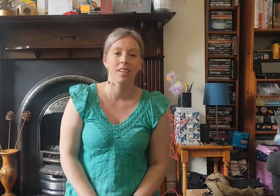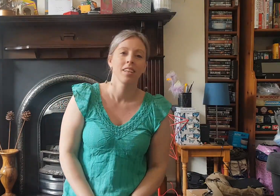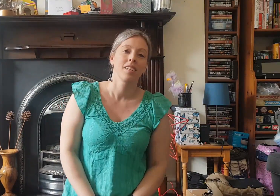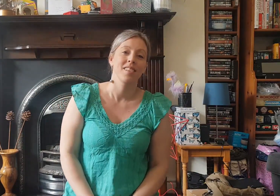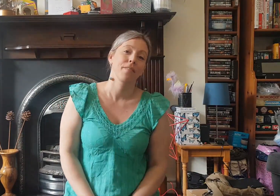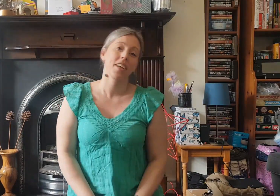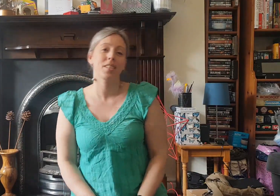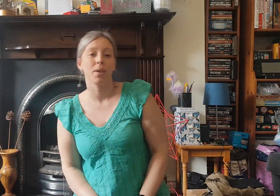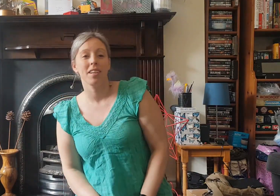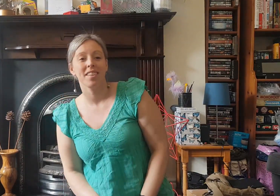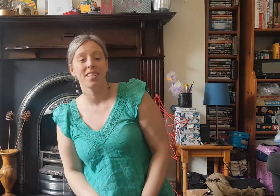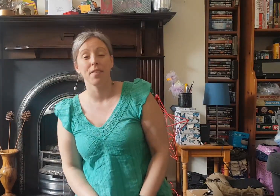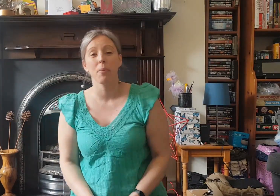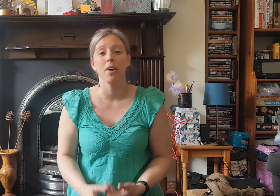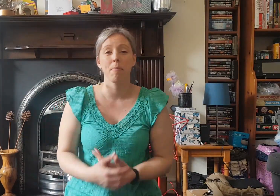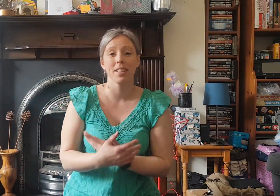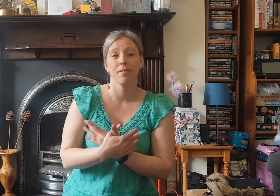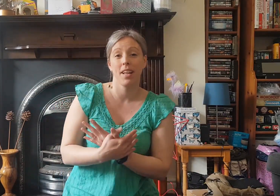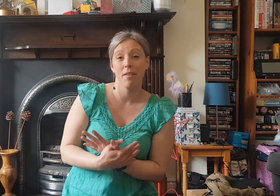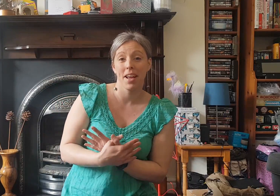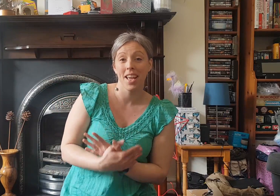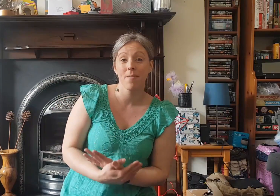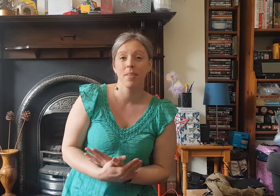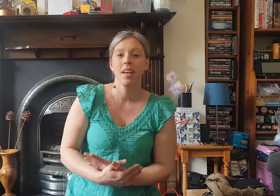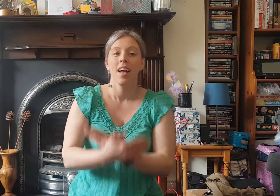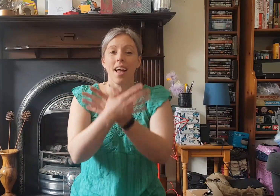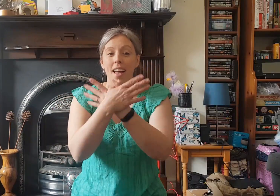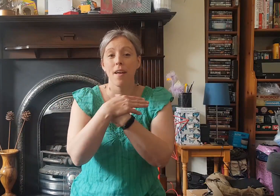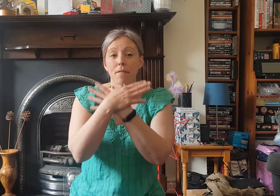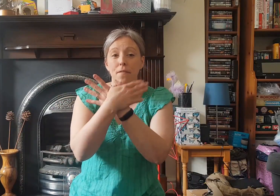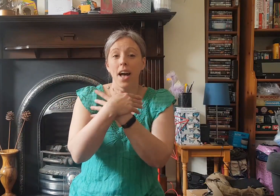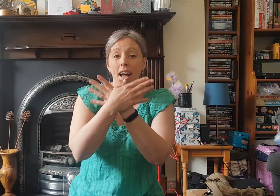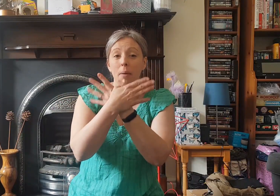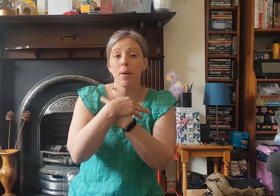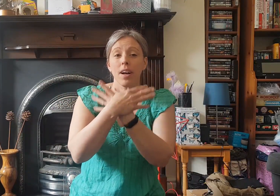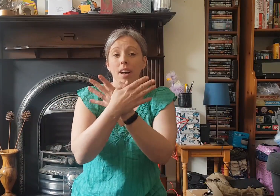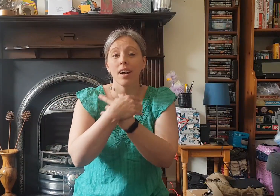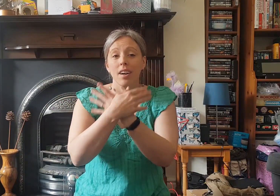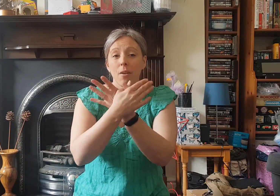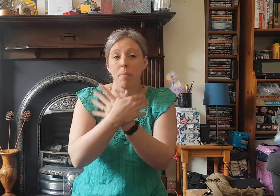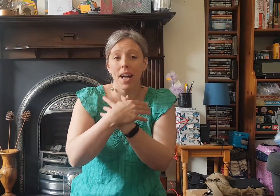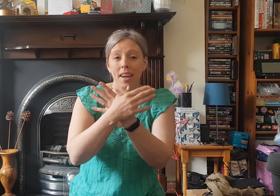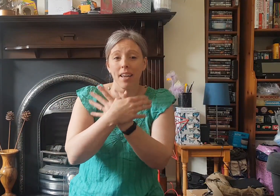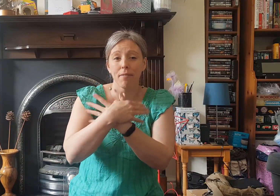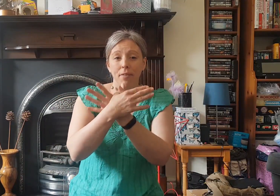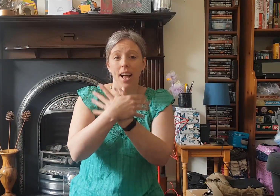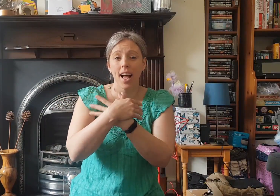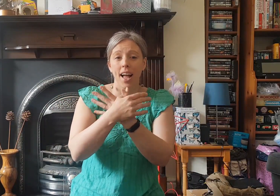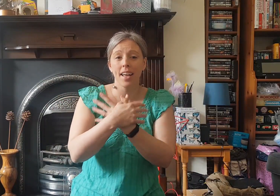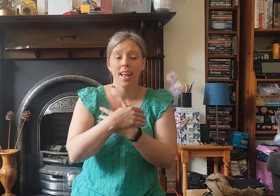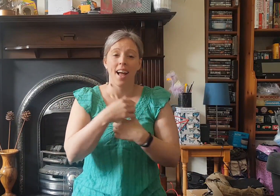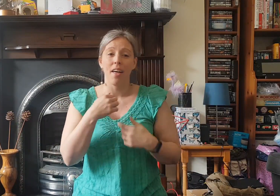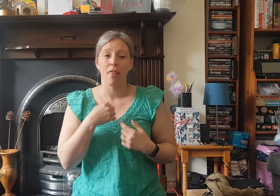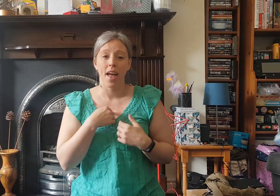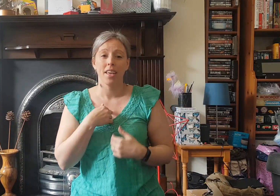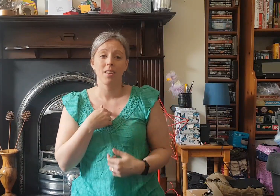first words if i were a butterfly ready if i were a butterfly i thank you